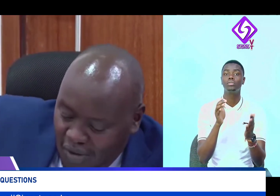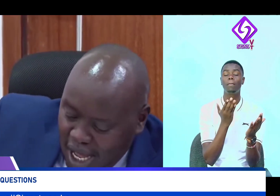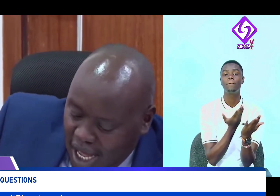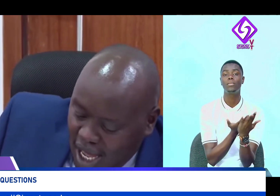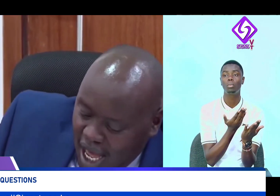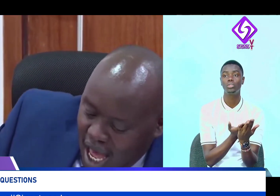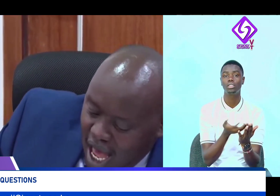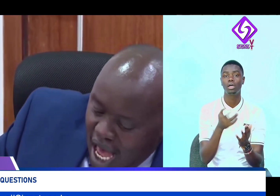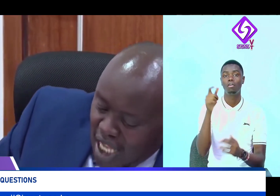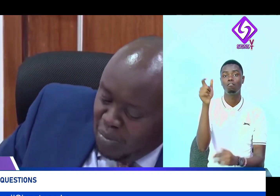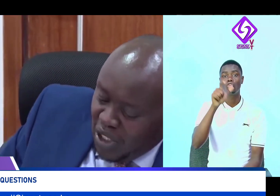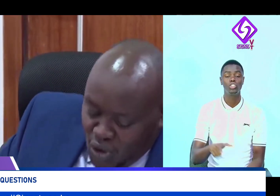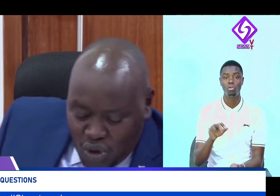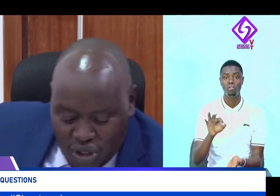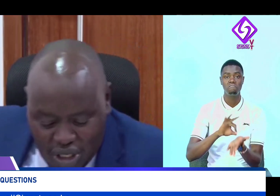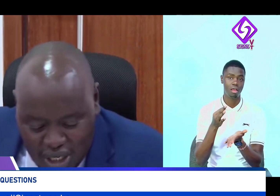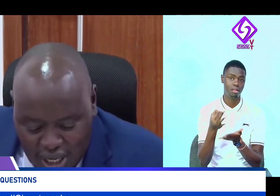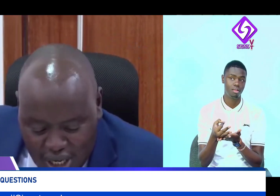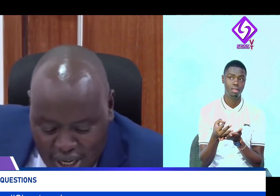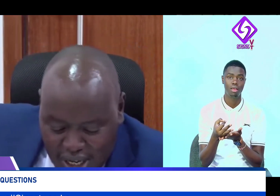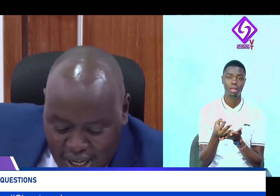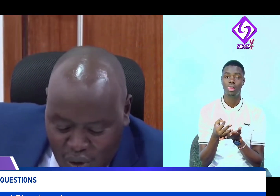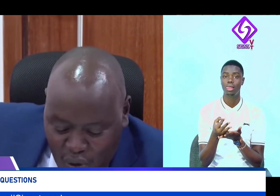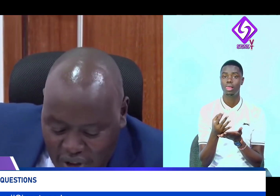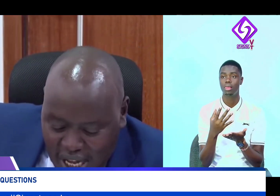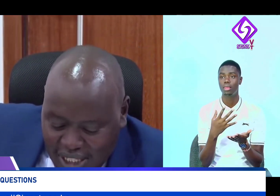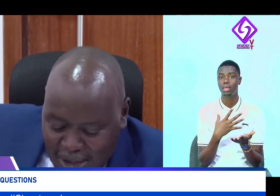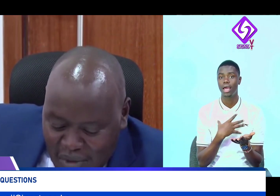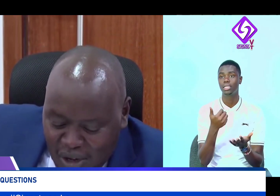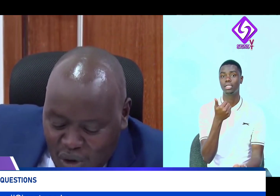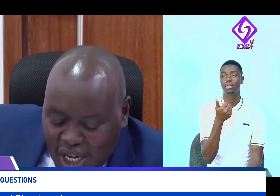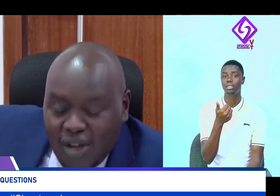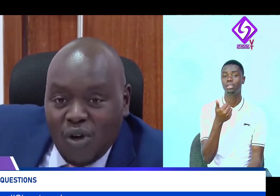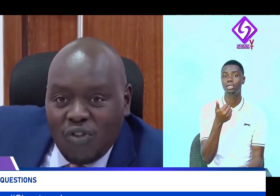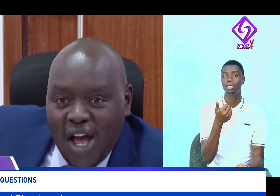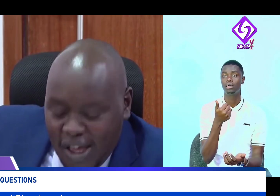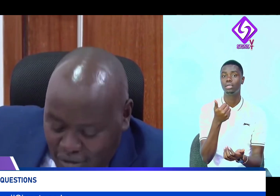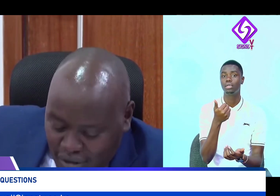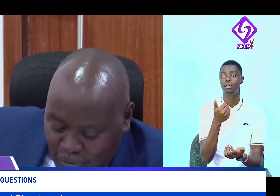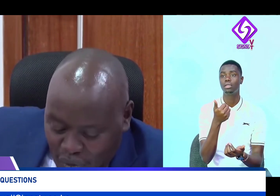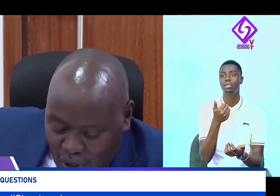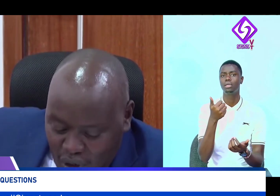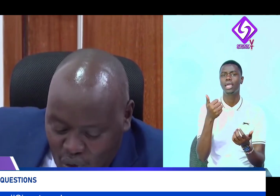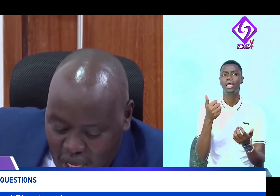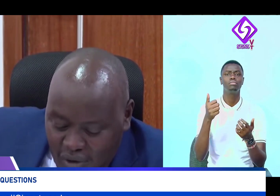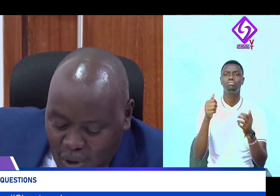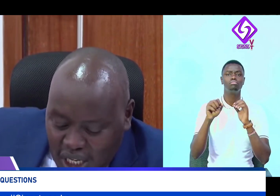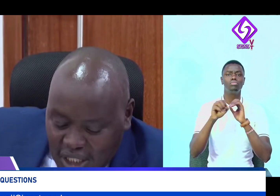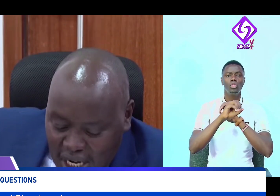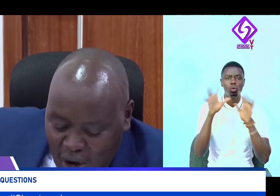of asbestos roofing at JM Kariuki level 5. You gave out a tender